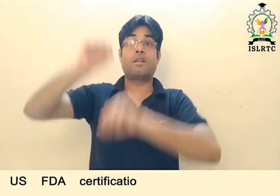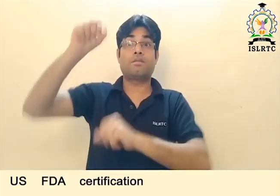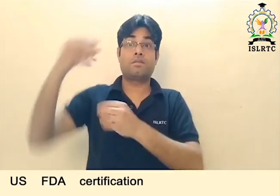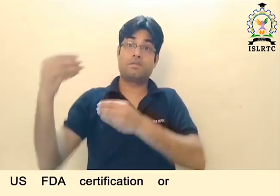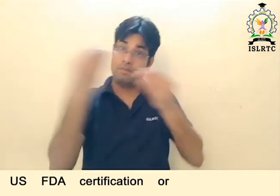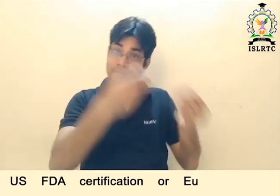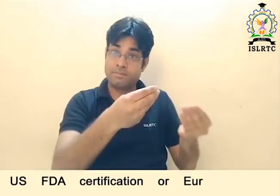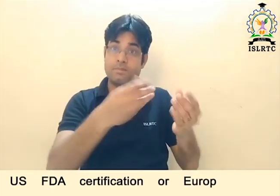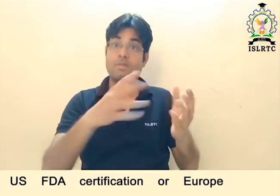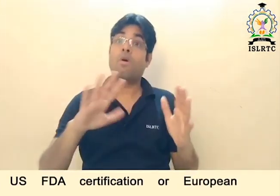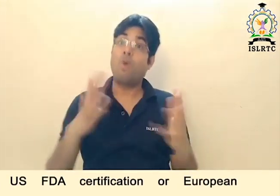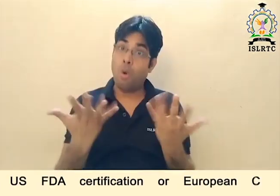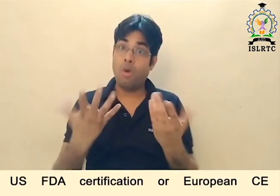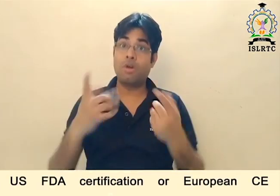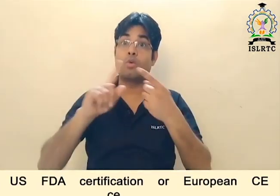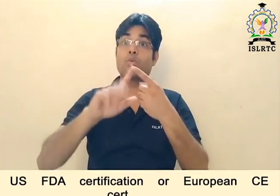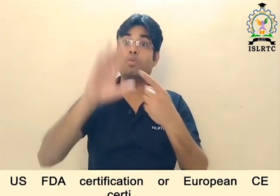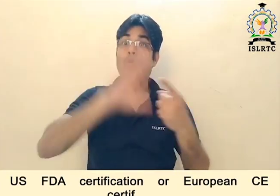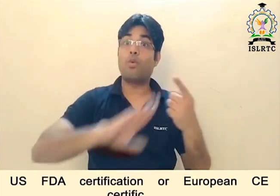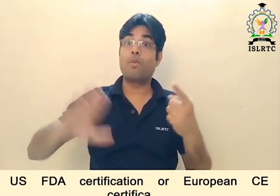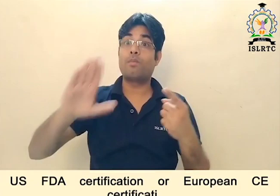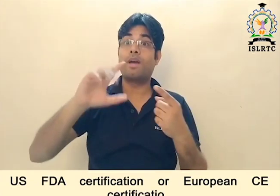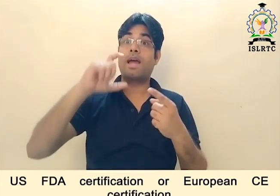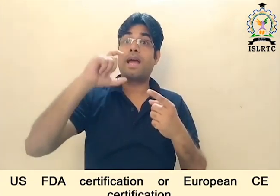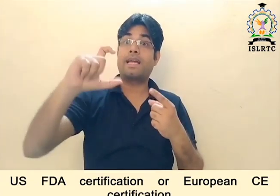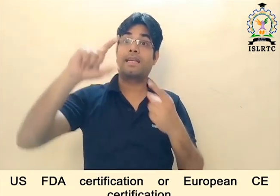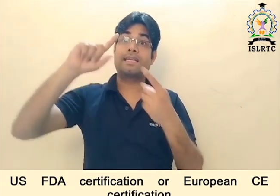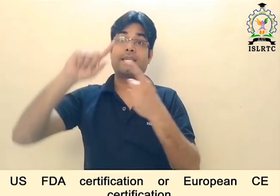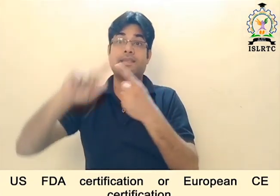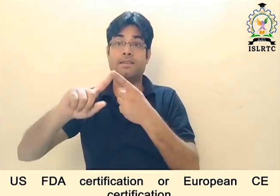or European CE certification